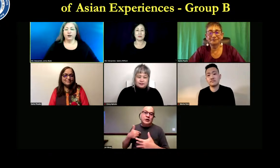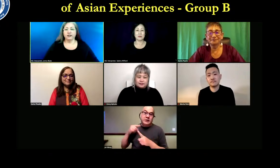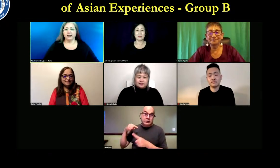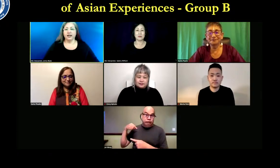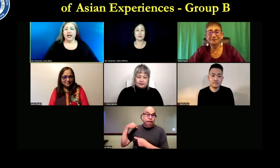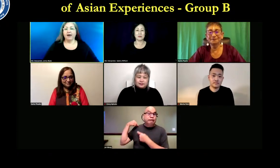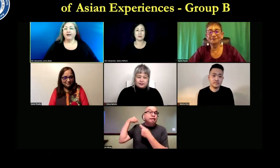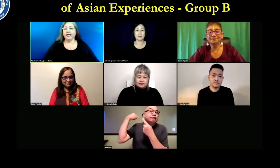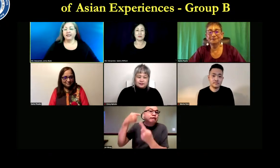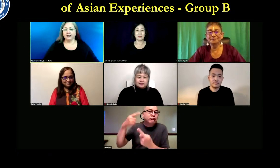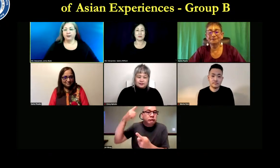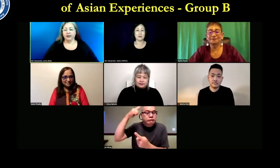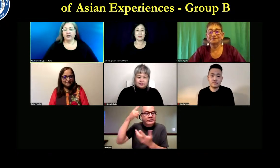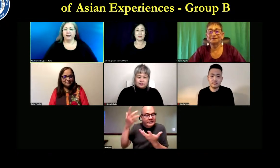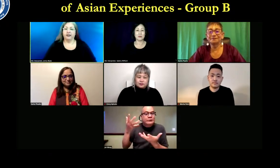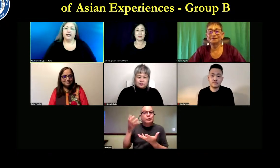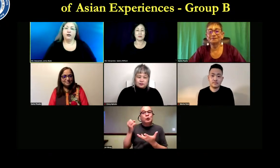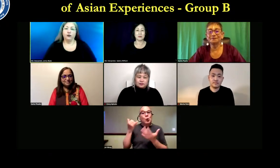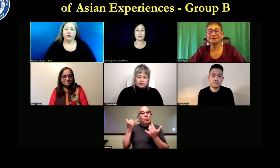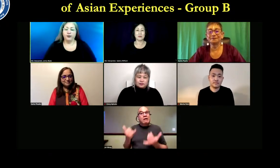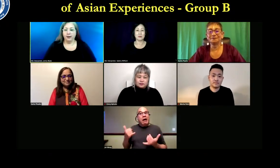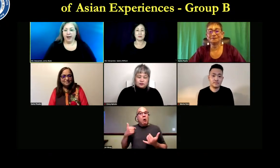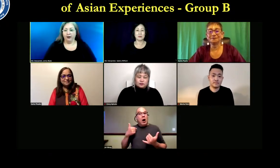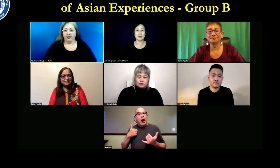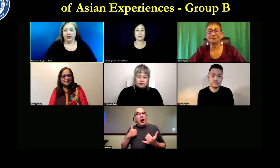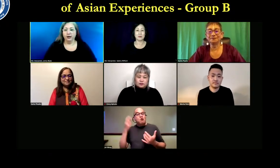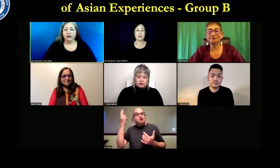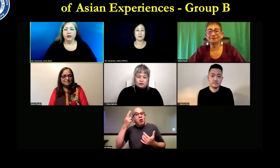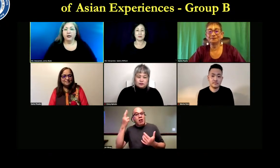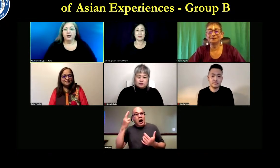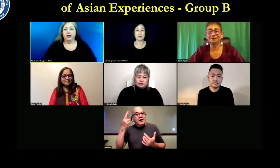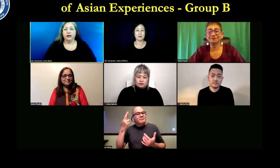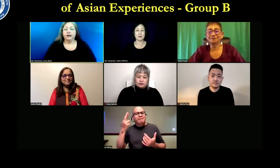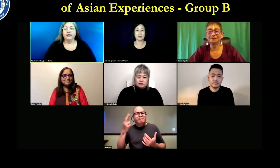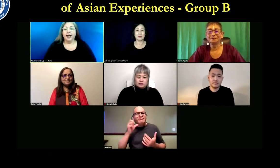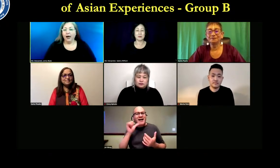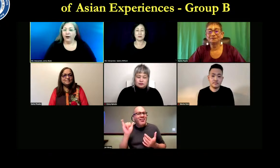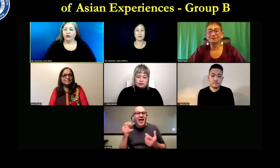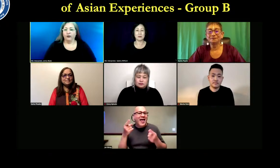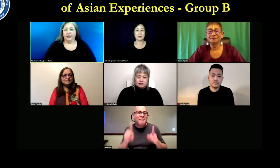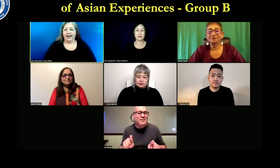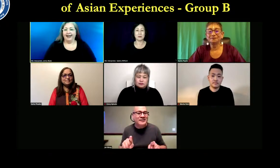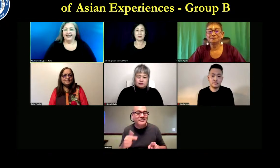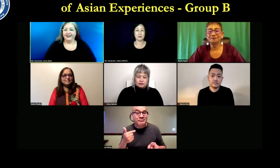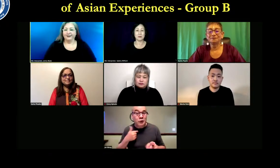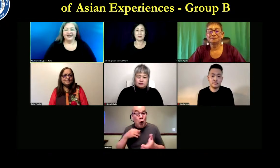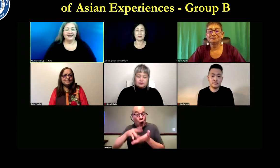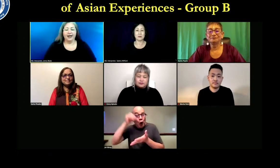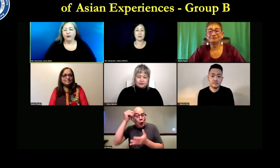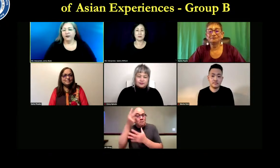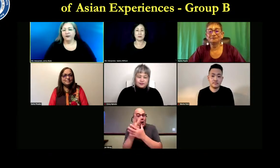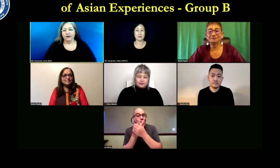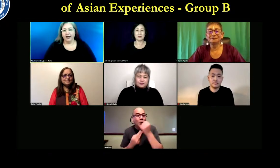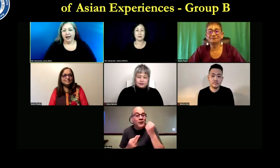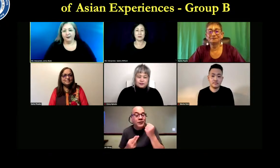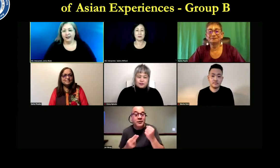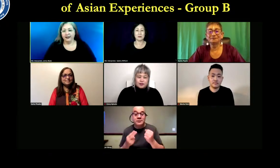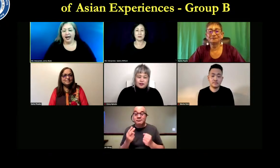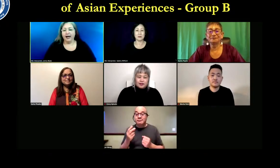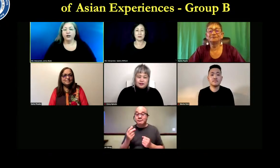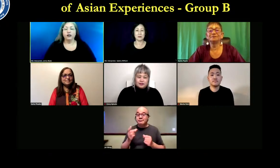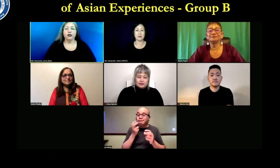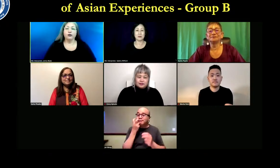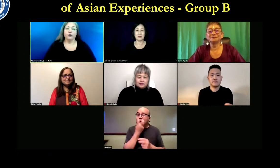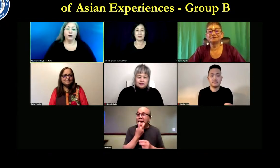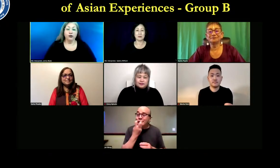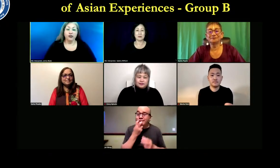deaf person, having a disability, that it would be a barrier. Now I realize that would have never happened.